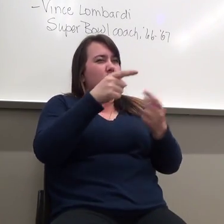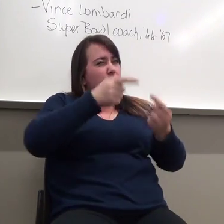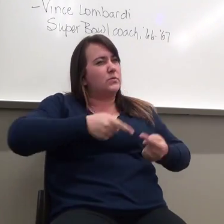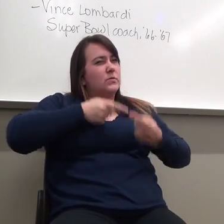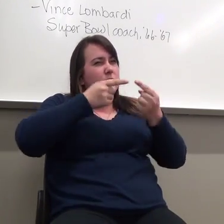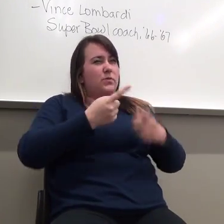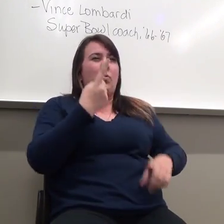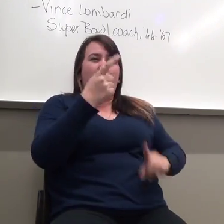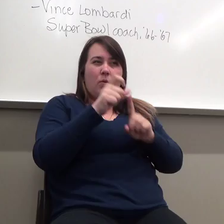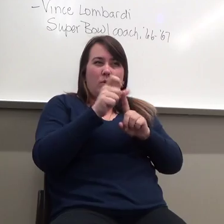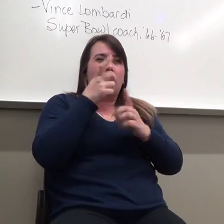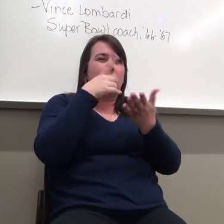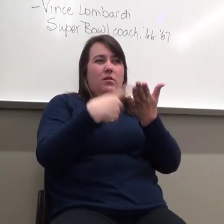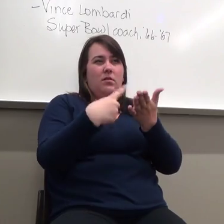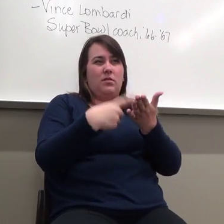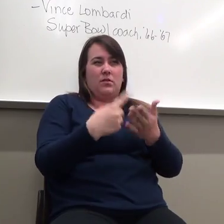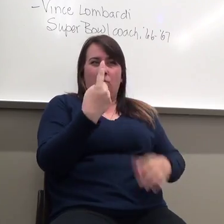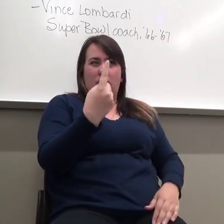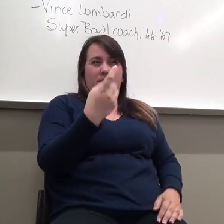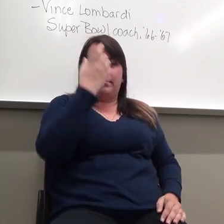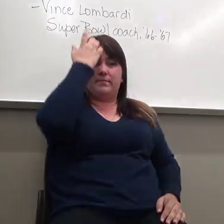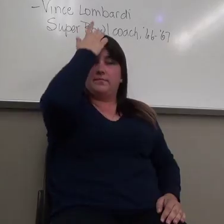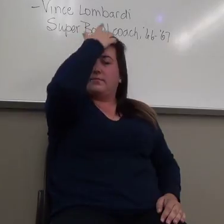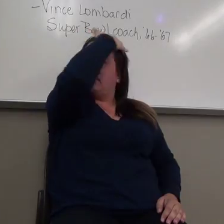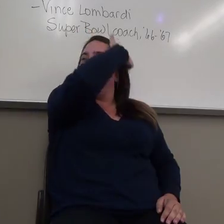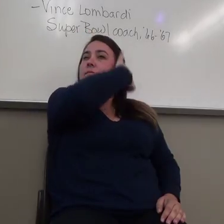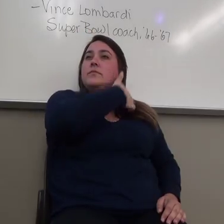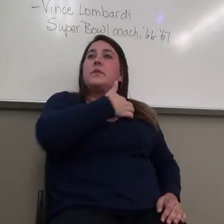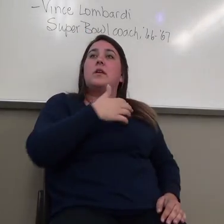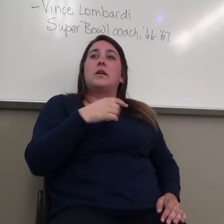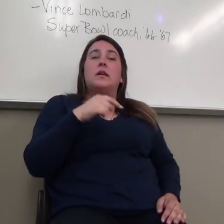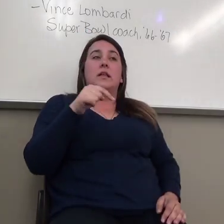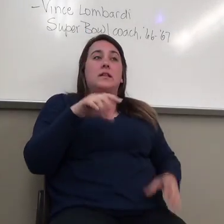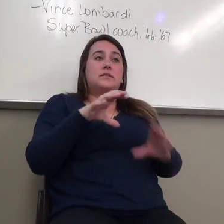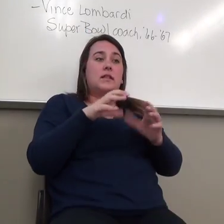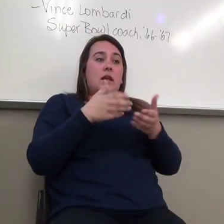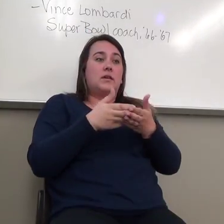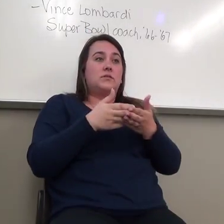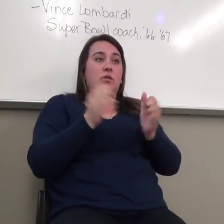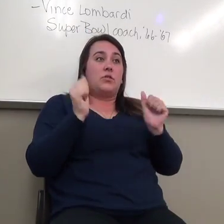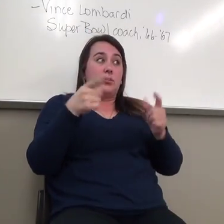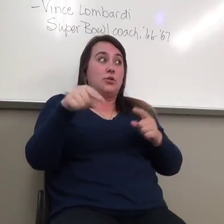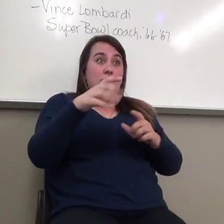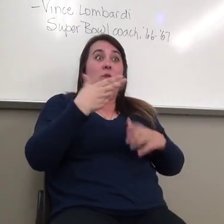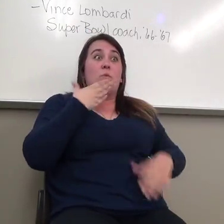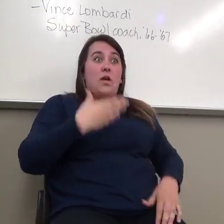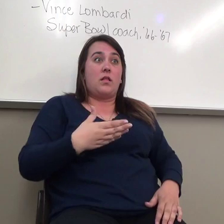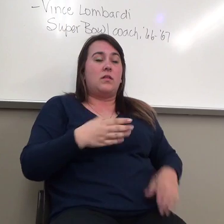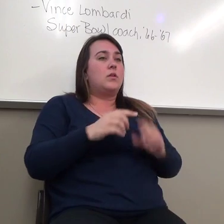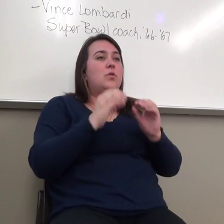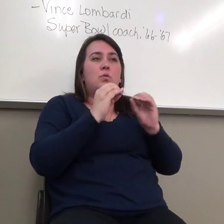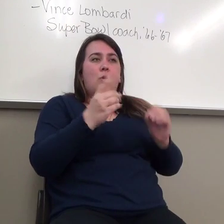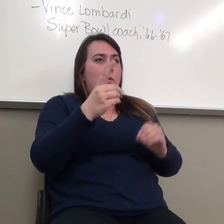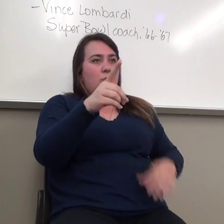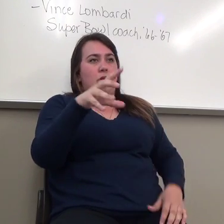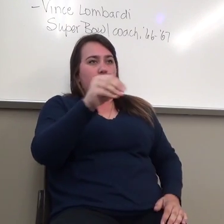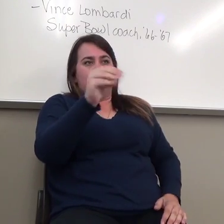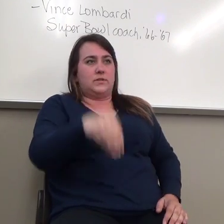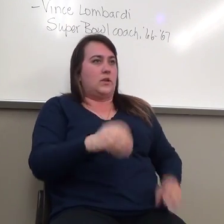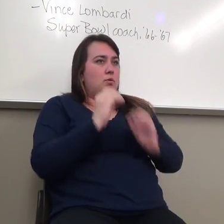talk about, and nobody, although you guys did really well, nobody got 100%. And for